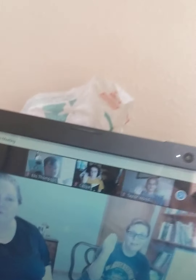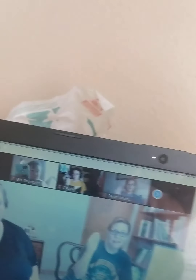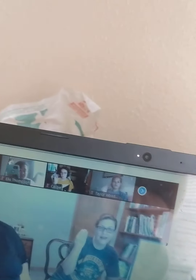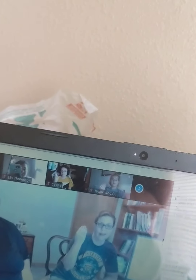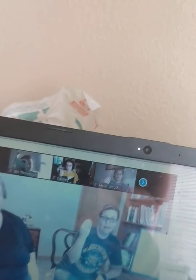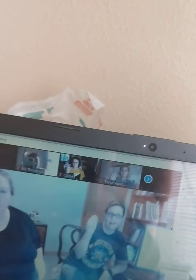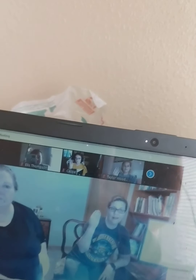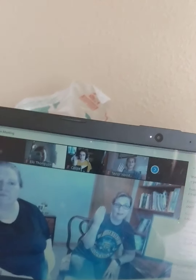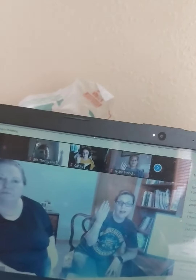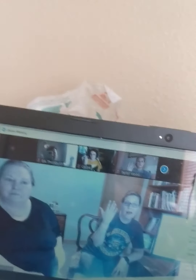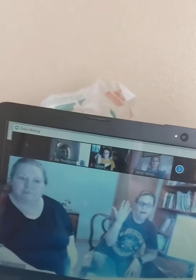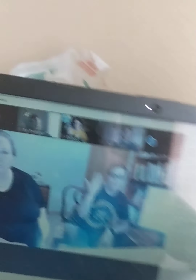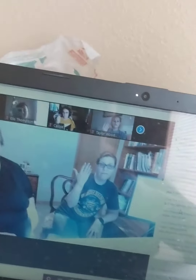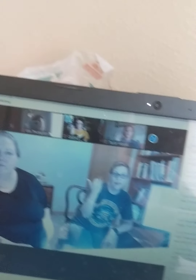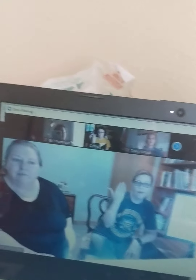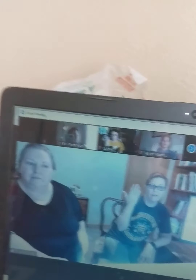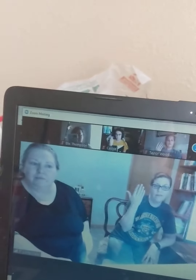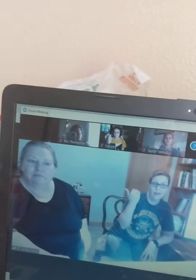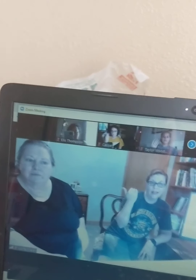14,